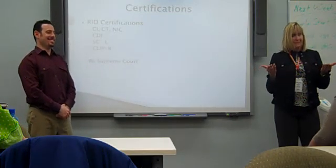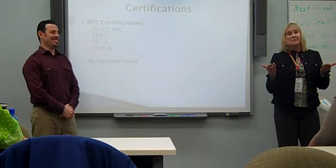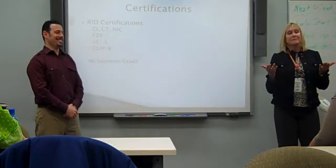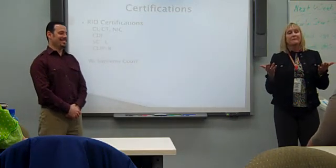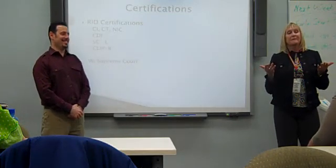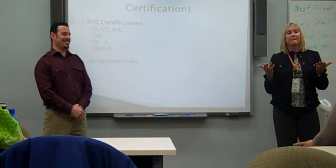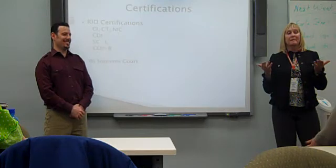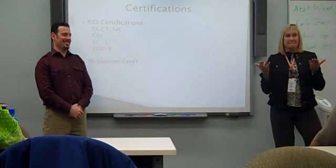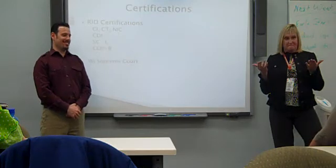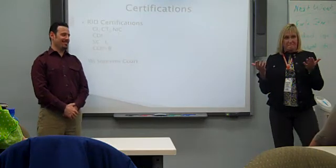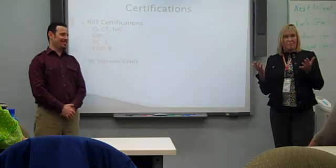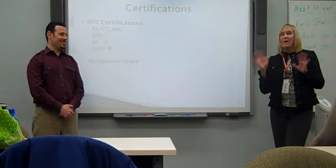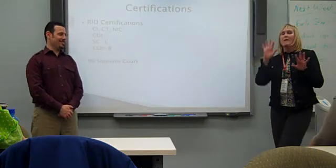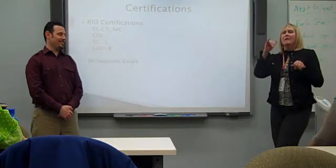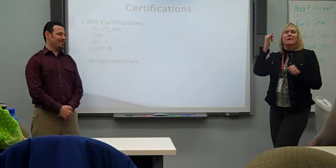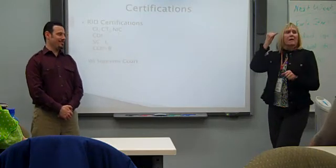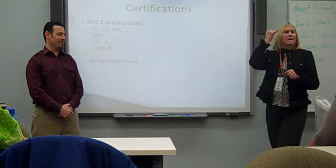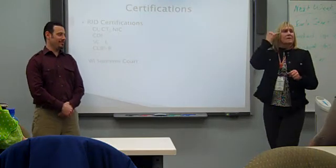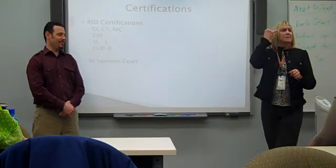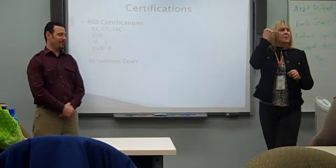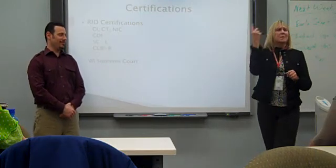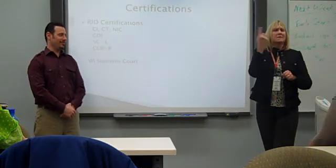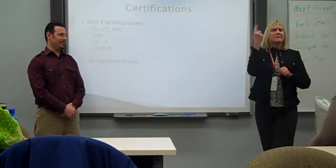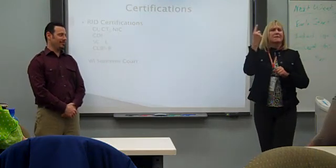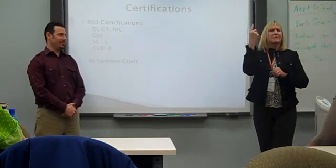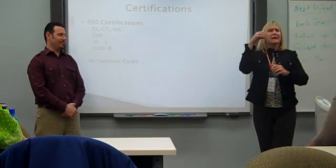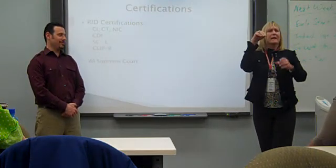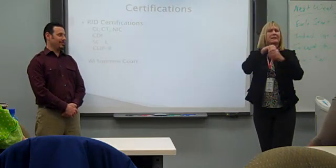It should be 50-50. It shouldn't be the only one presenting.